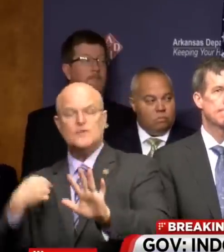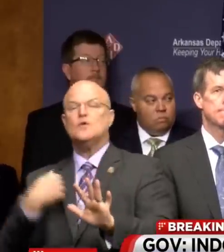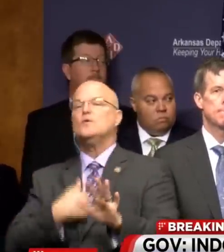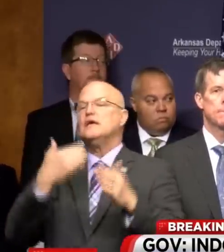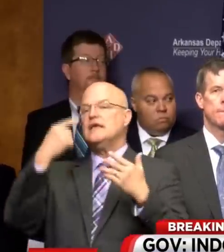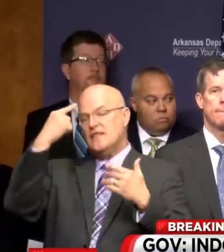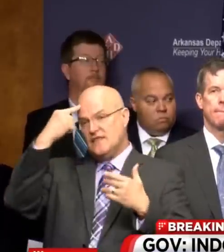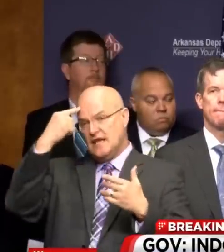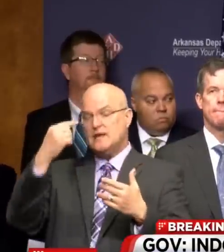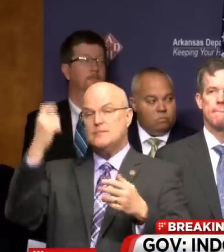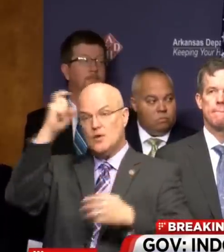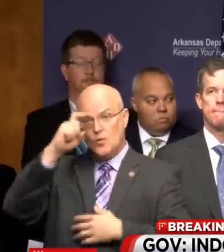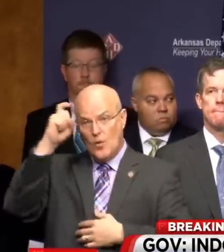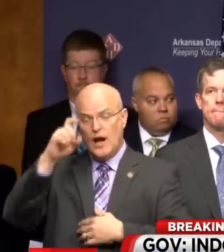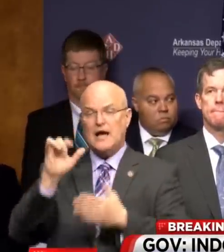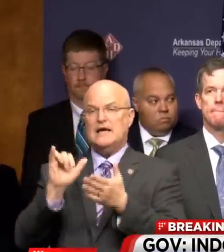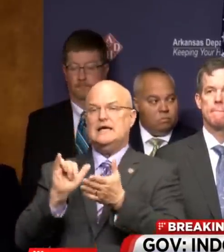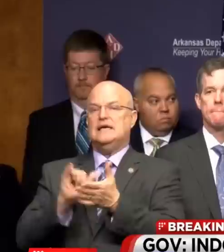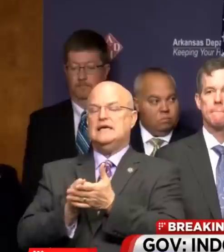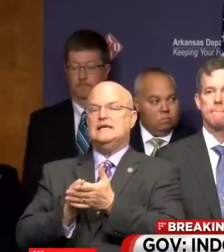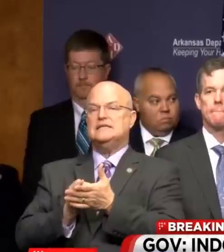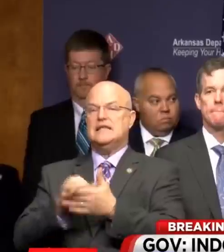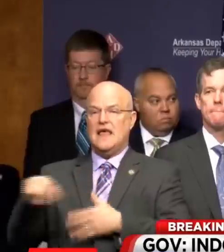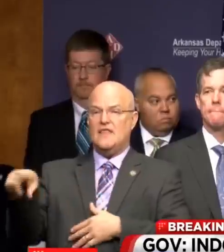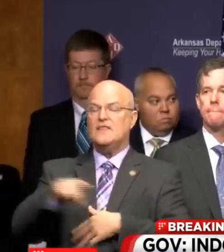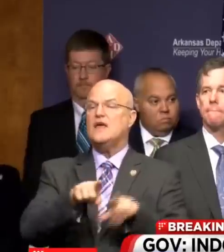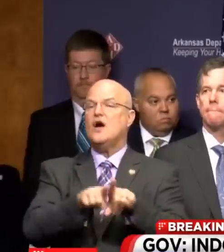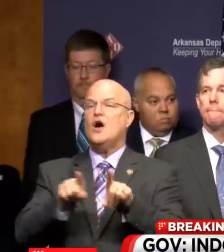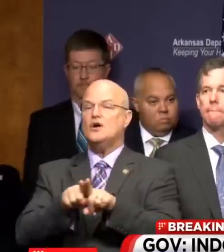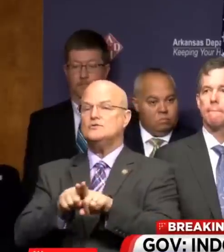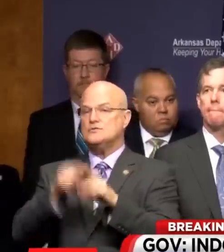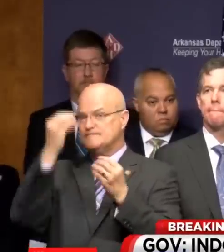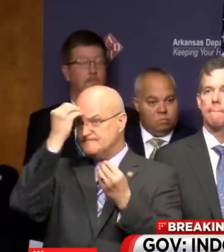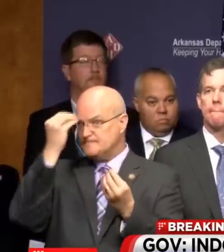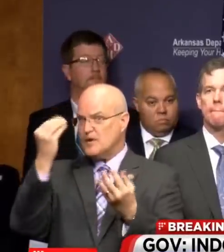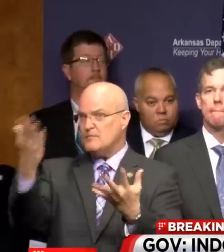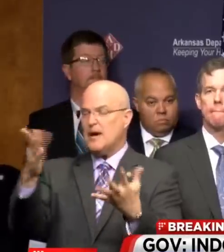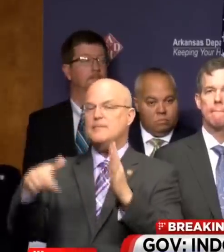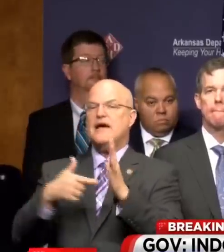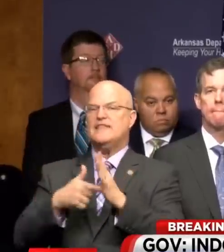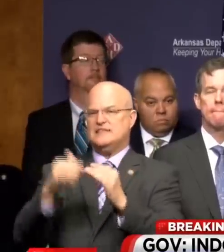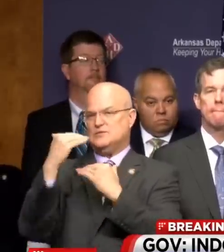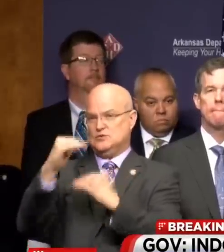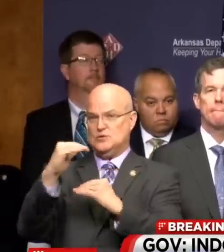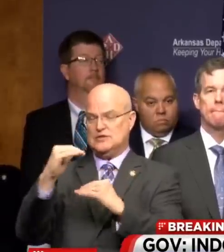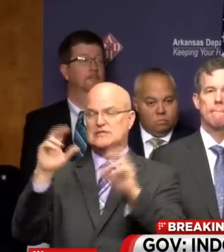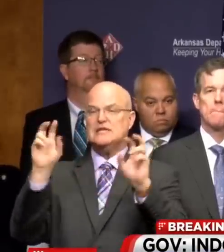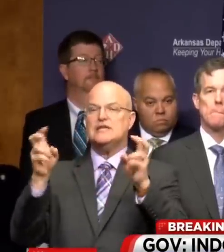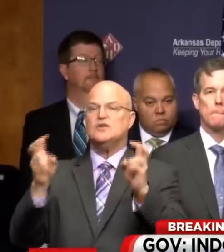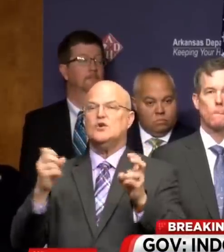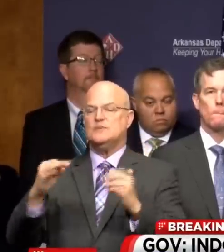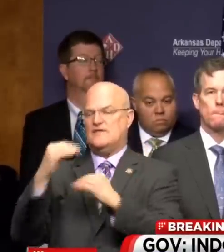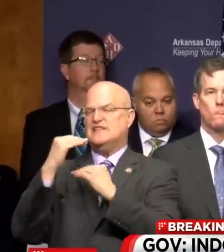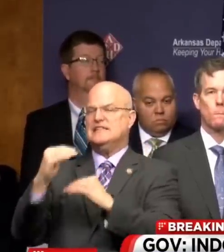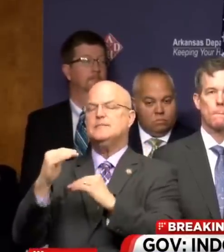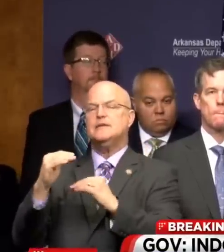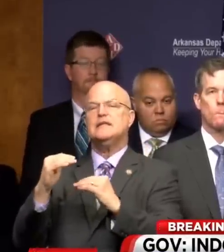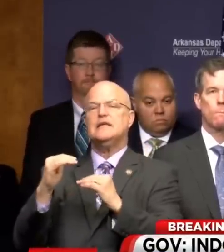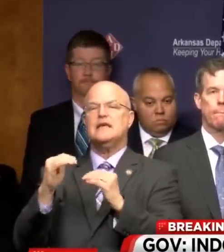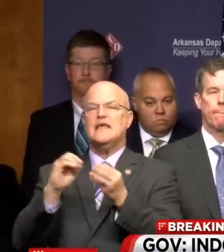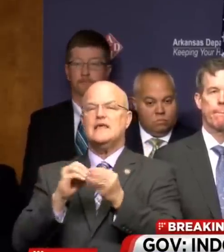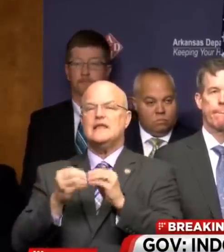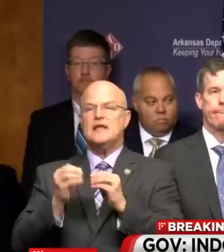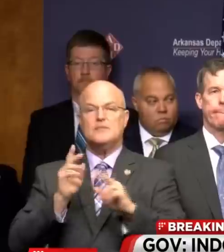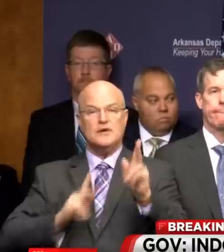do think that it would be wise that they also abide by these restrictions in terms of limiting